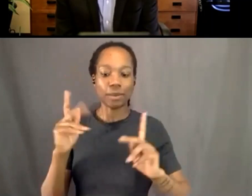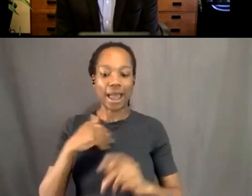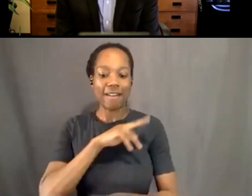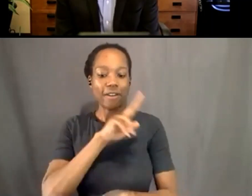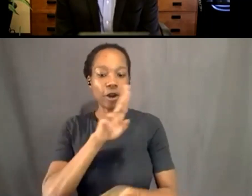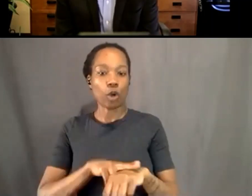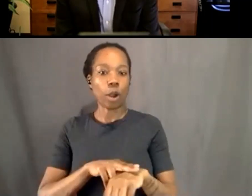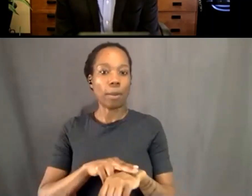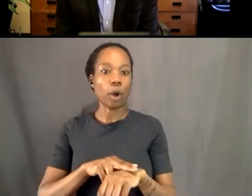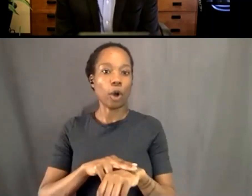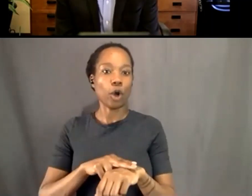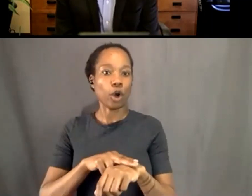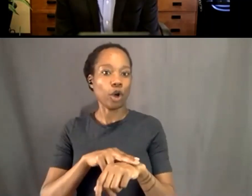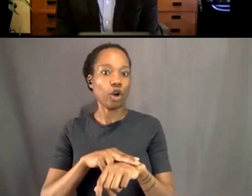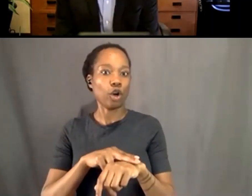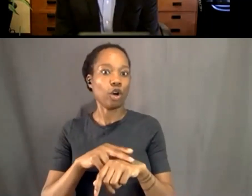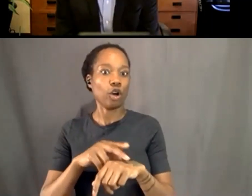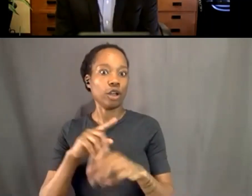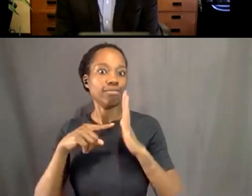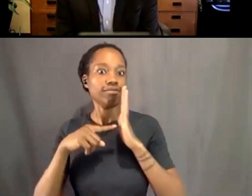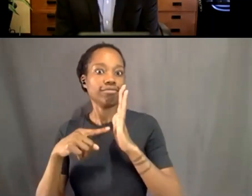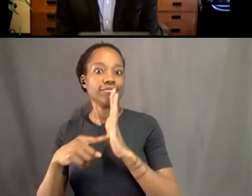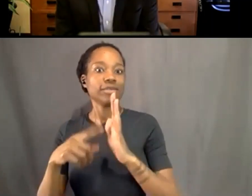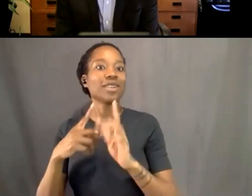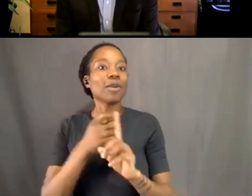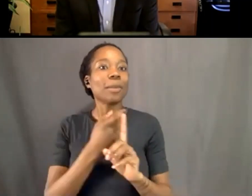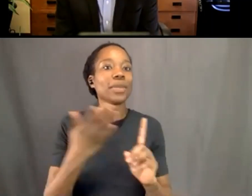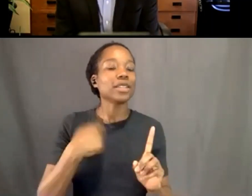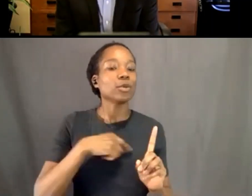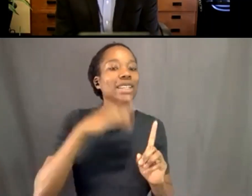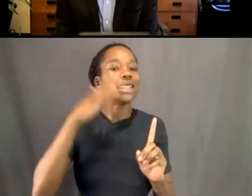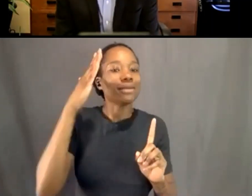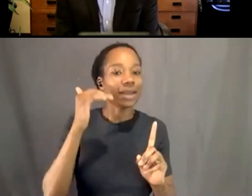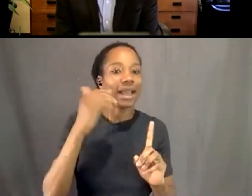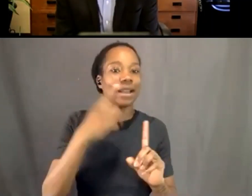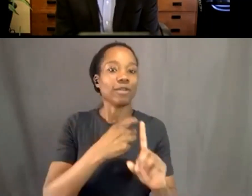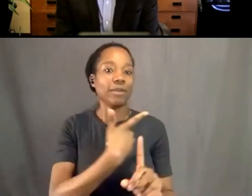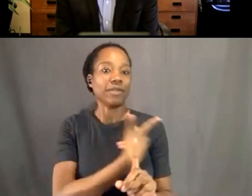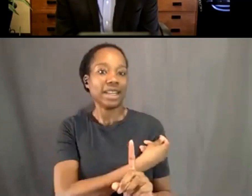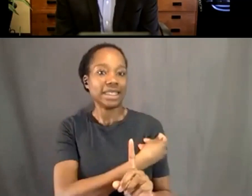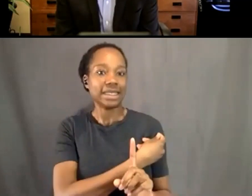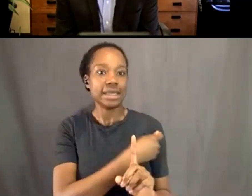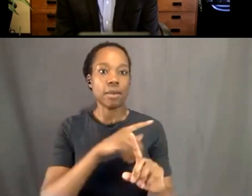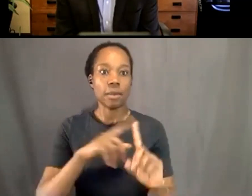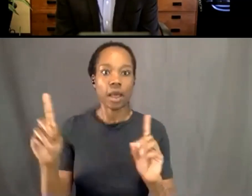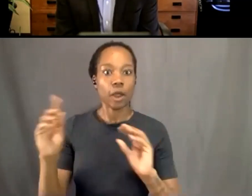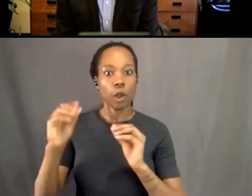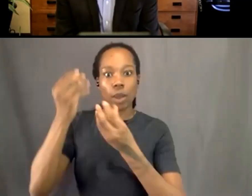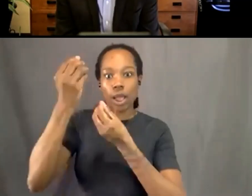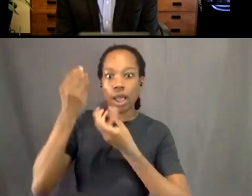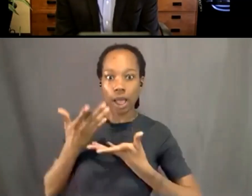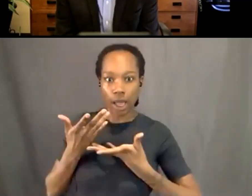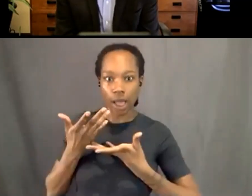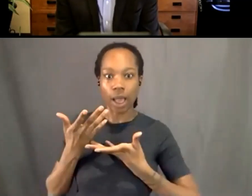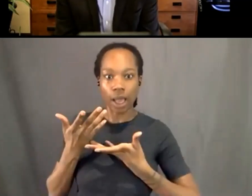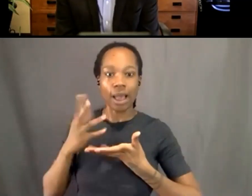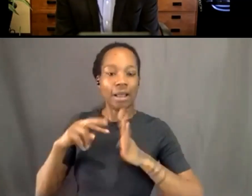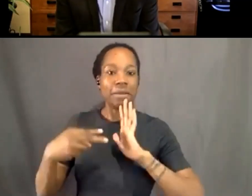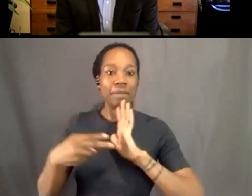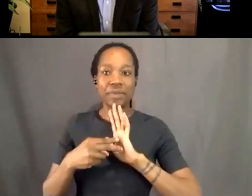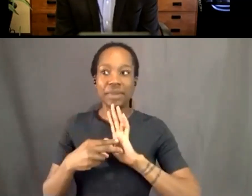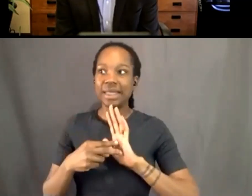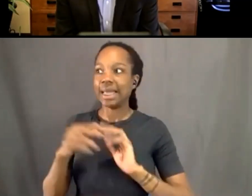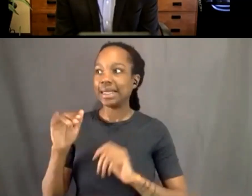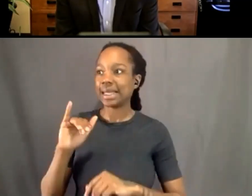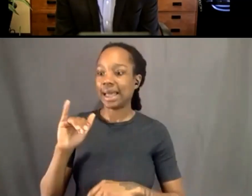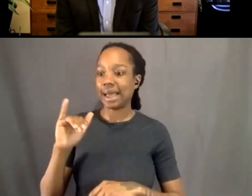things that we expect from the vaccine. But because we're not alerted, it eventually it gets, the past